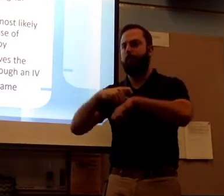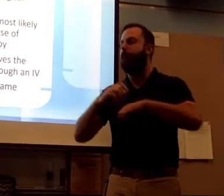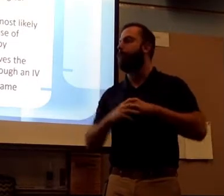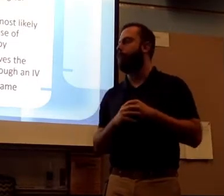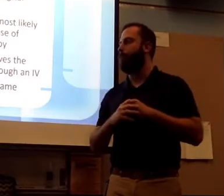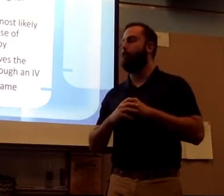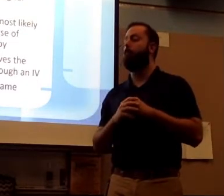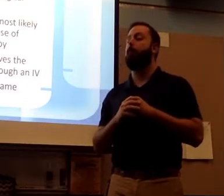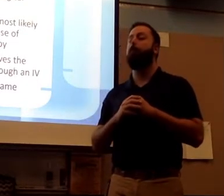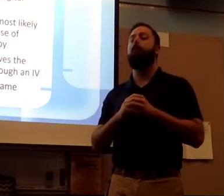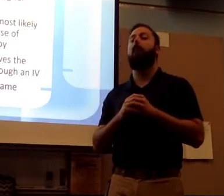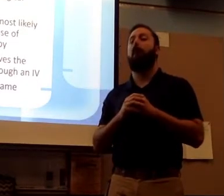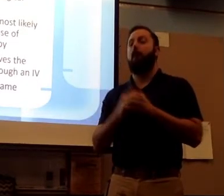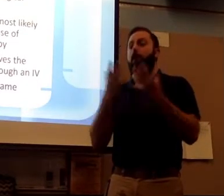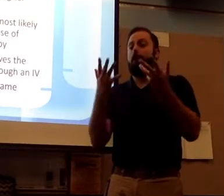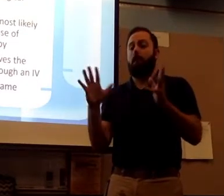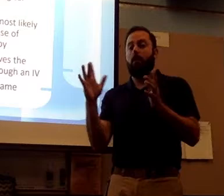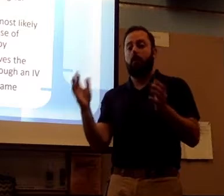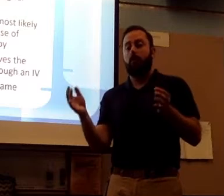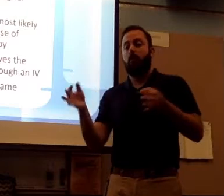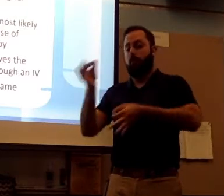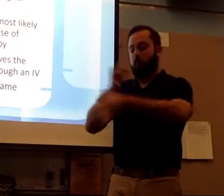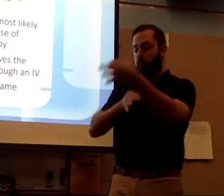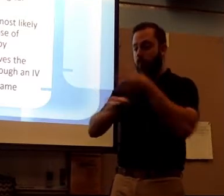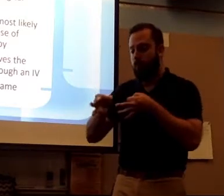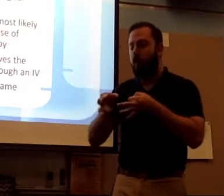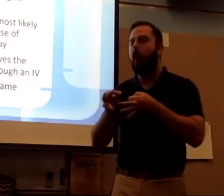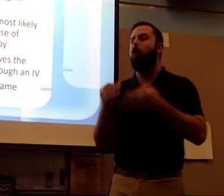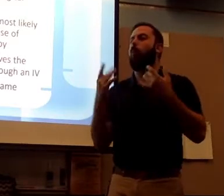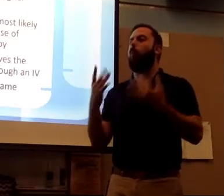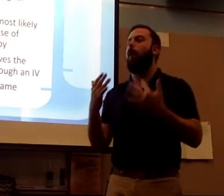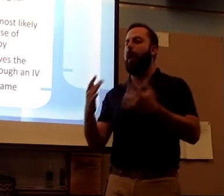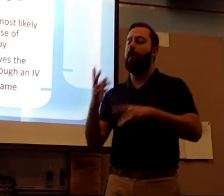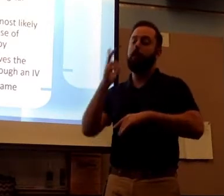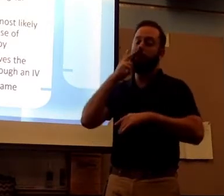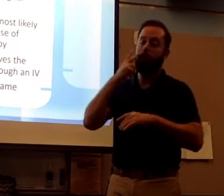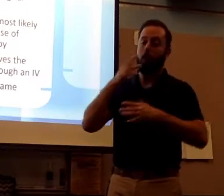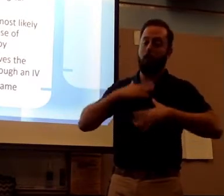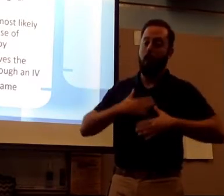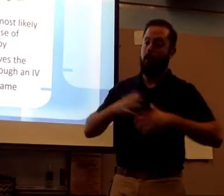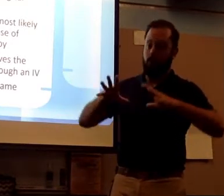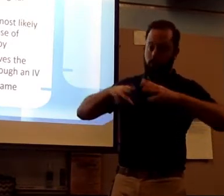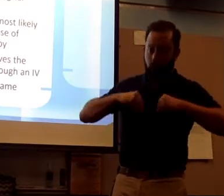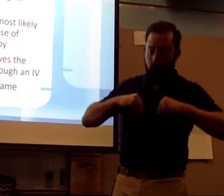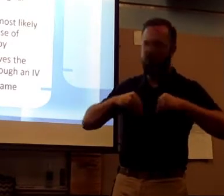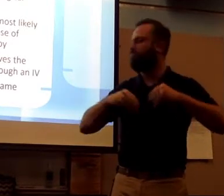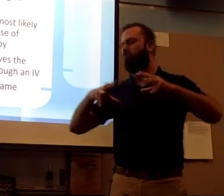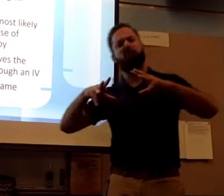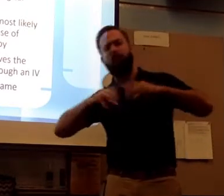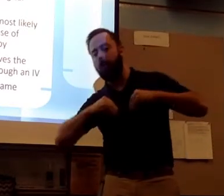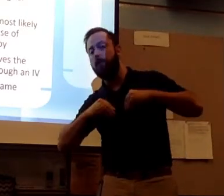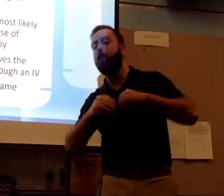But then it's the waiting game to see if the body accepts the transplant. And they said that being the same ethnicity for the donor